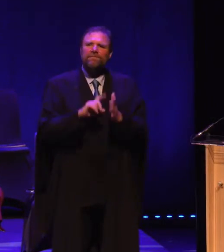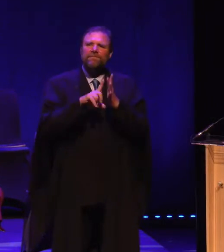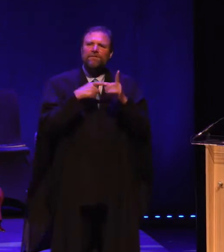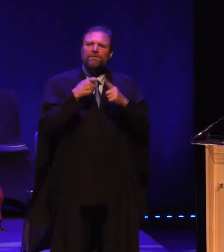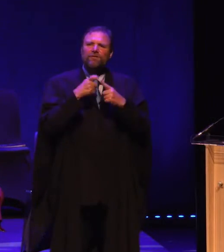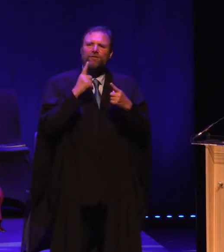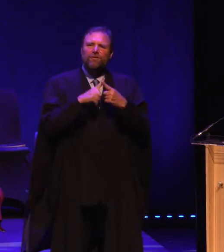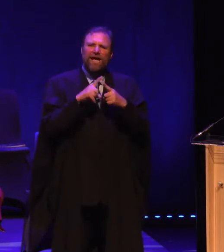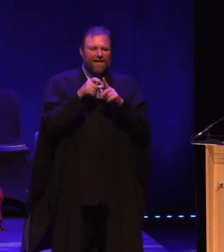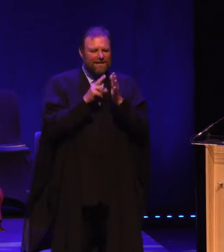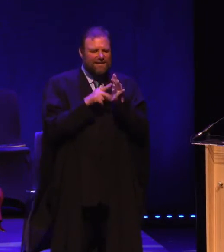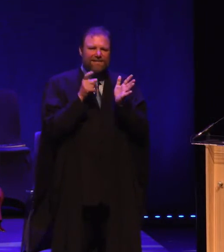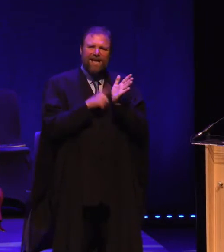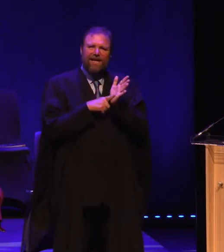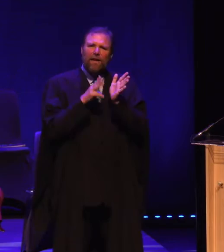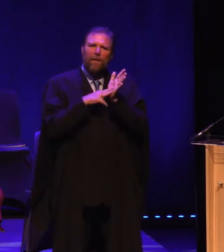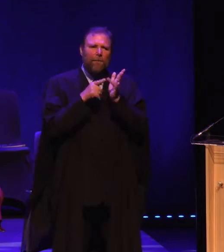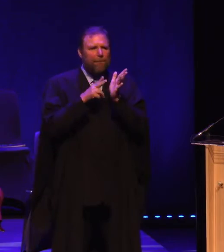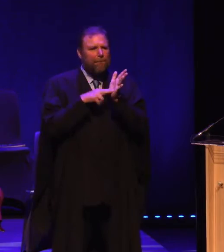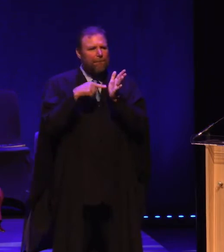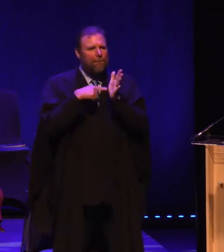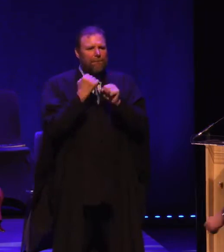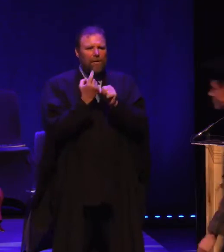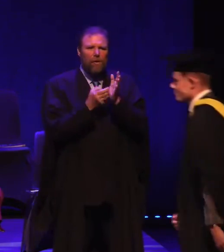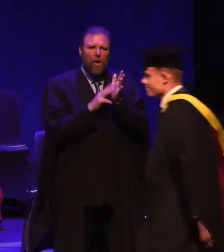Jake Daniel Montgomery.